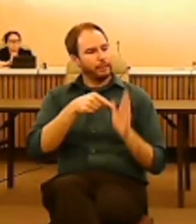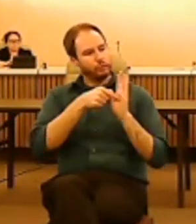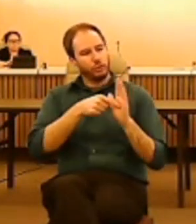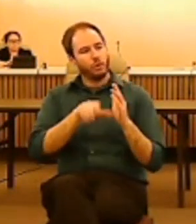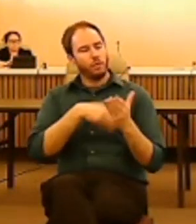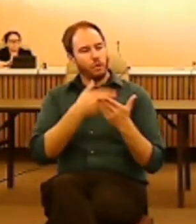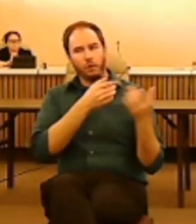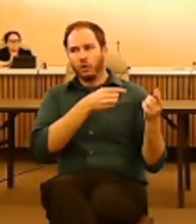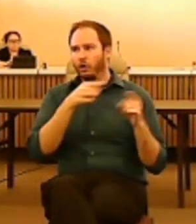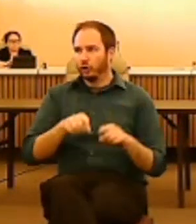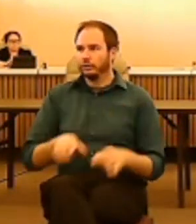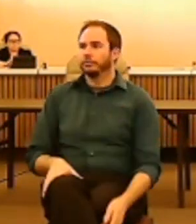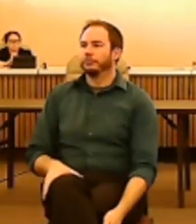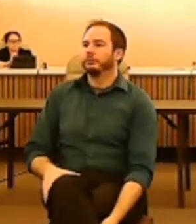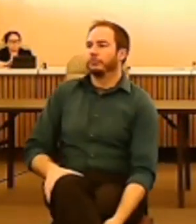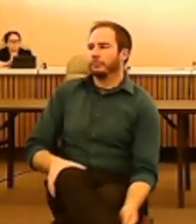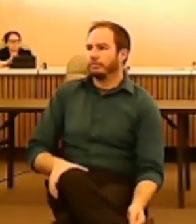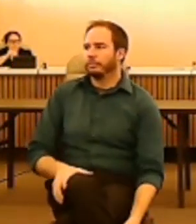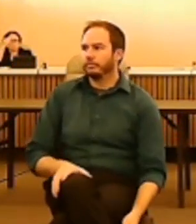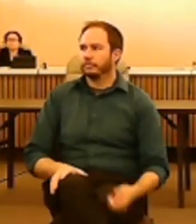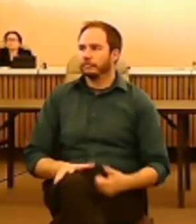these occur.